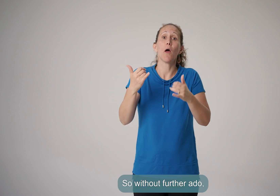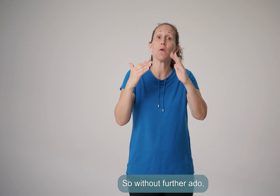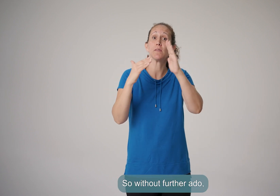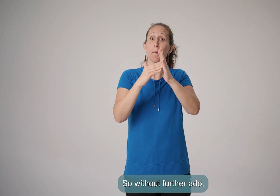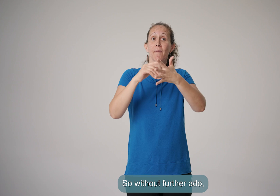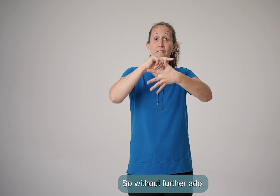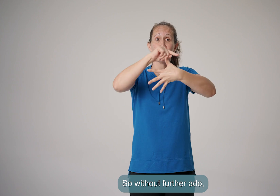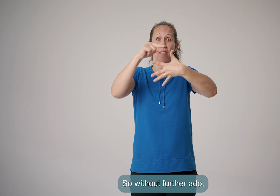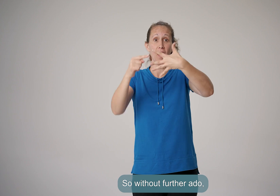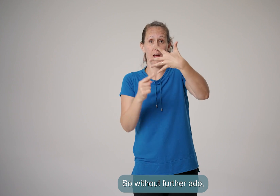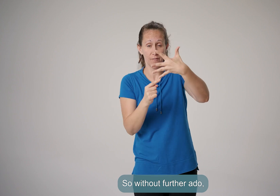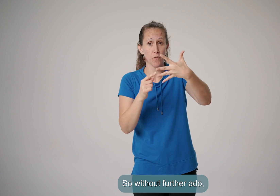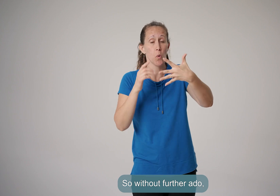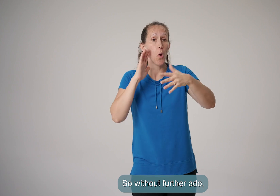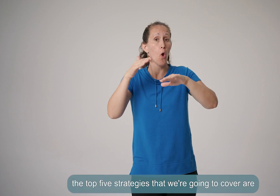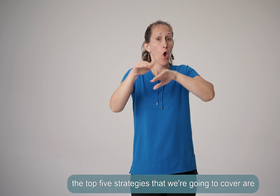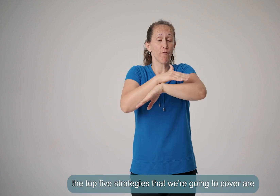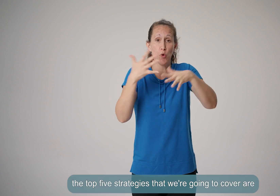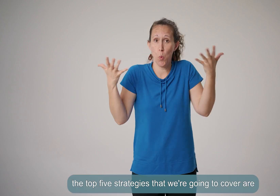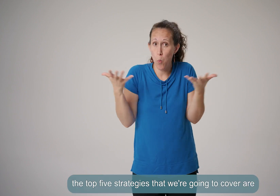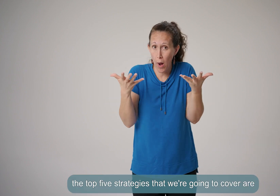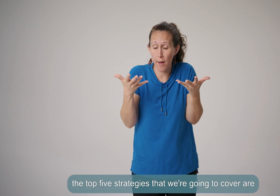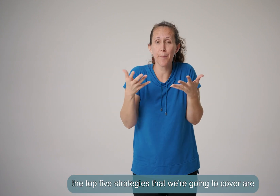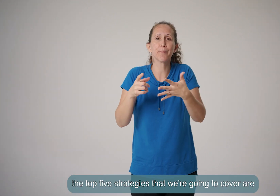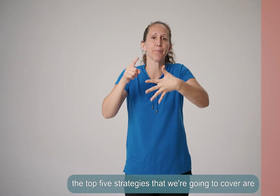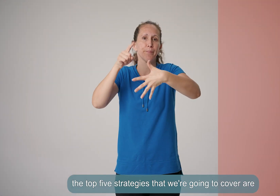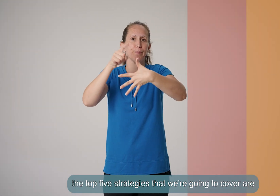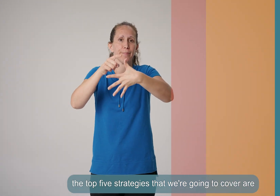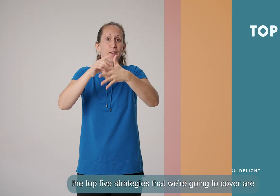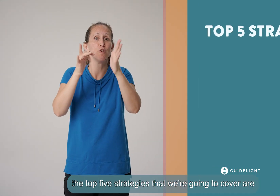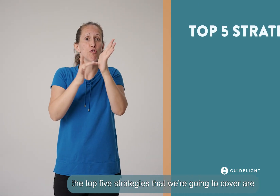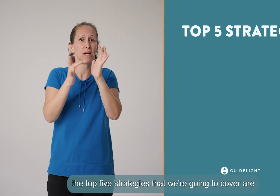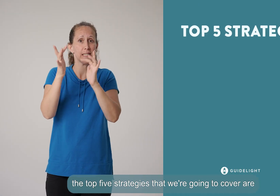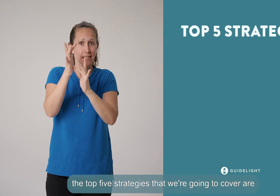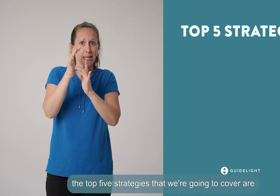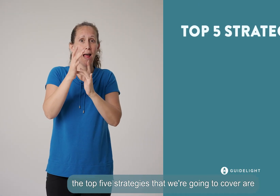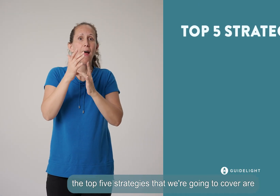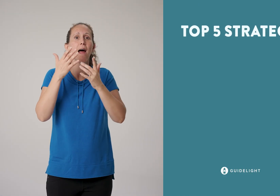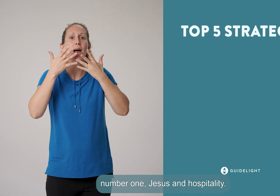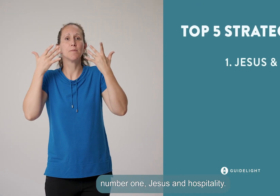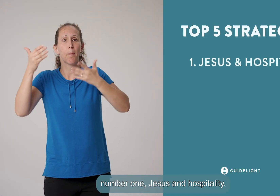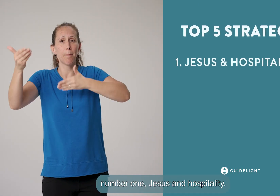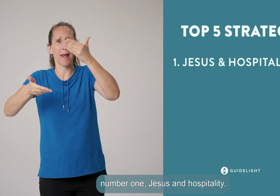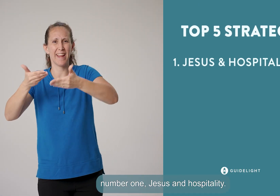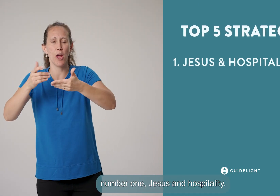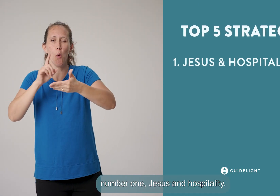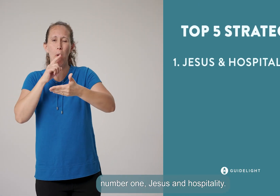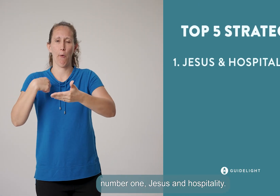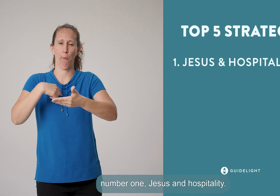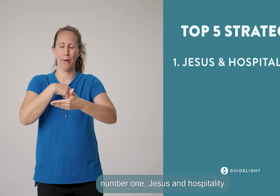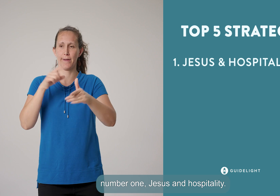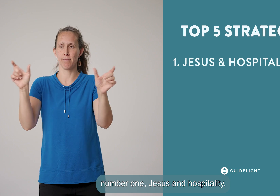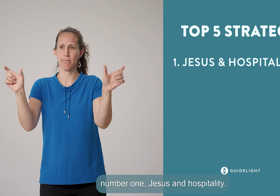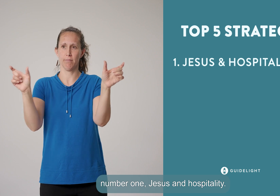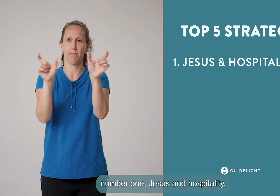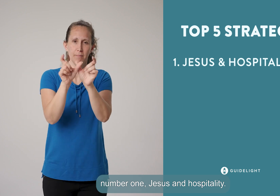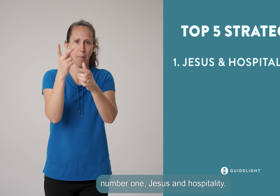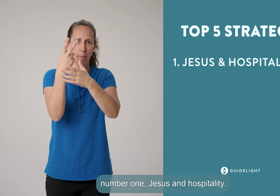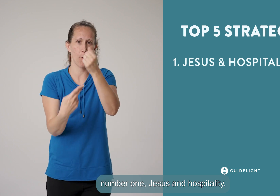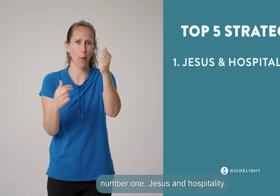So, without further ado, the top 5 strategies that we're going to cover are: Number 1, Jesus and hospitality. We